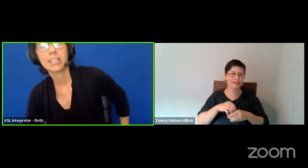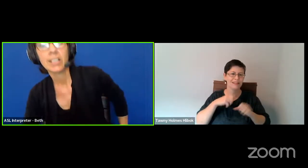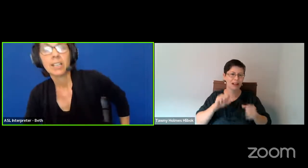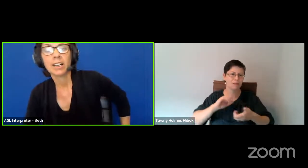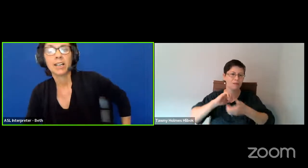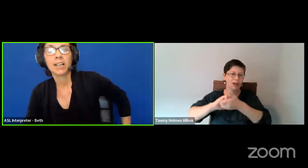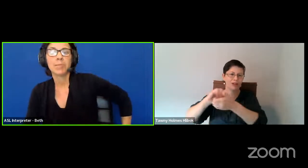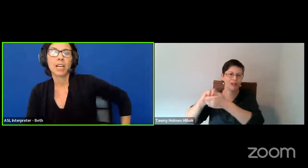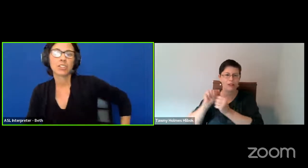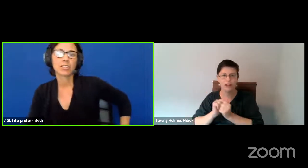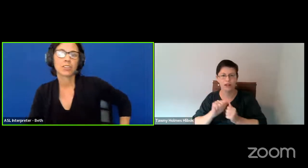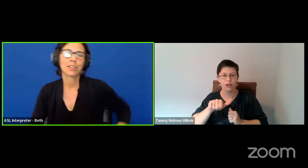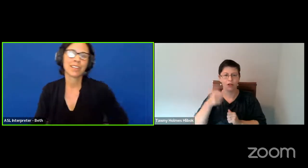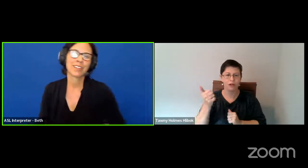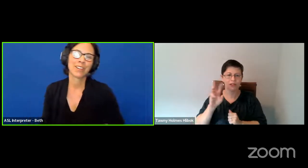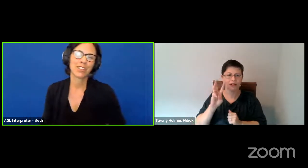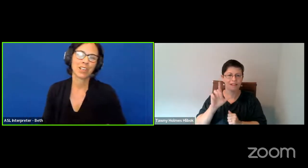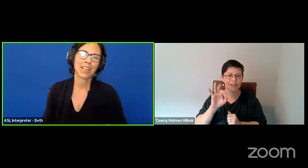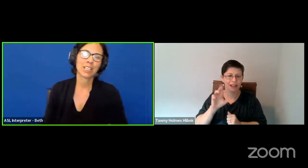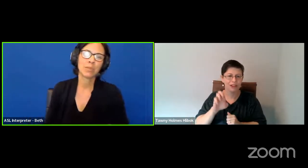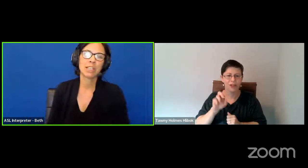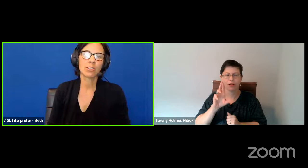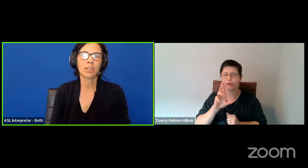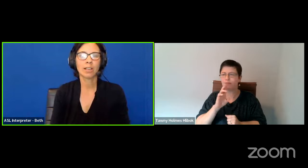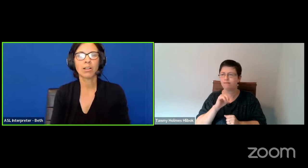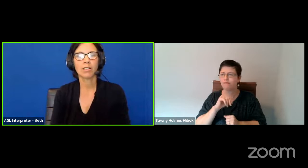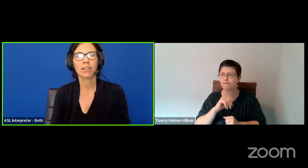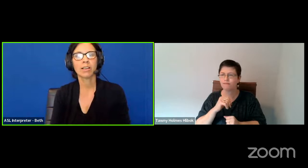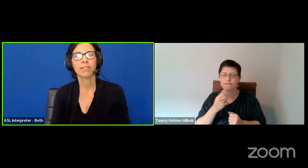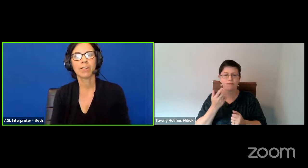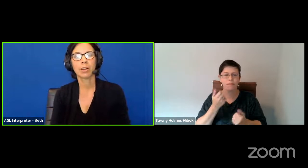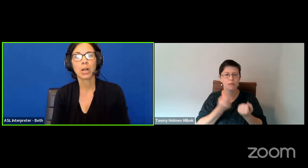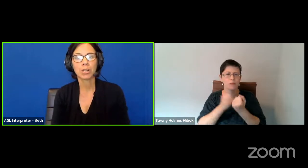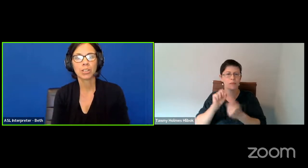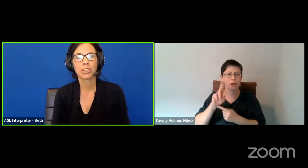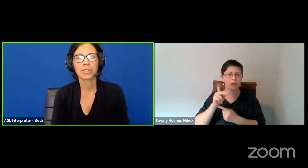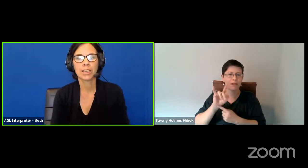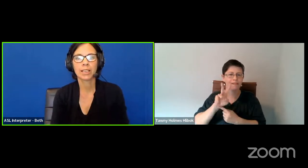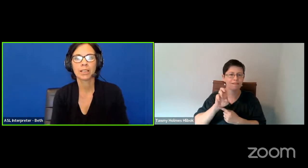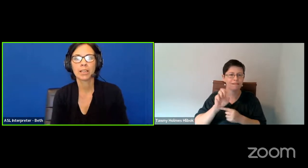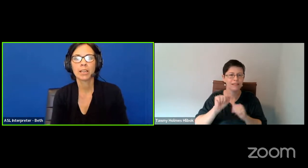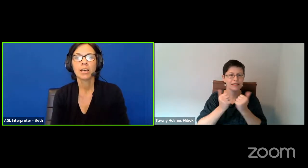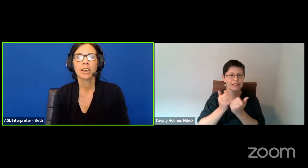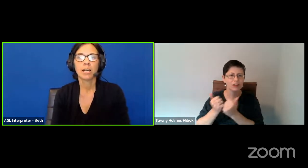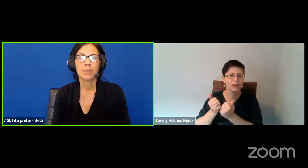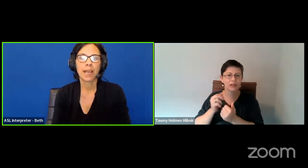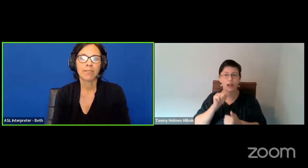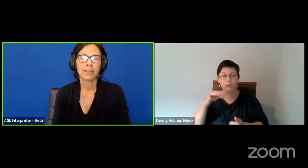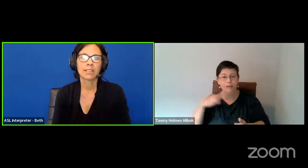that, not just early intervention. I guess we need to look at all of our partners and